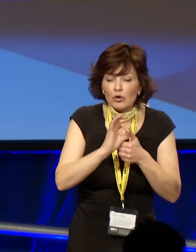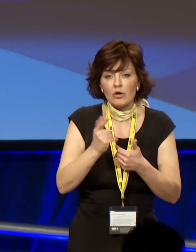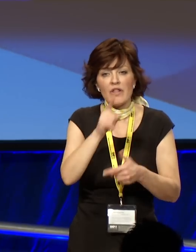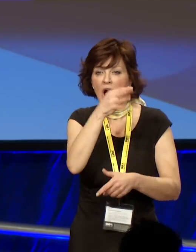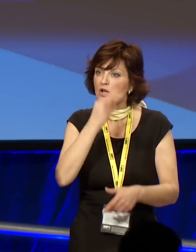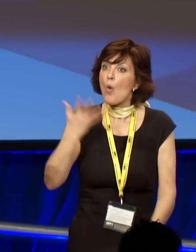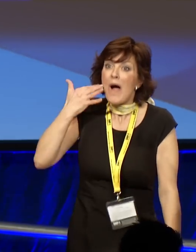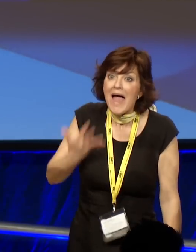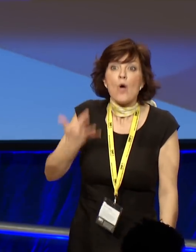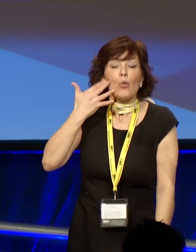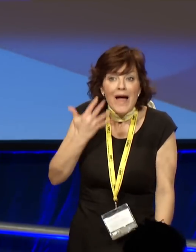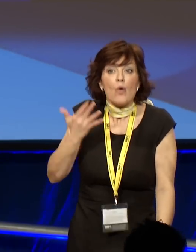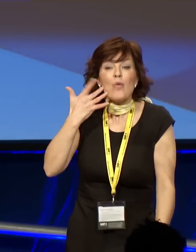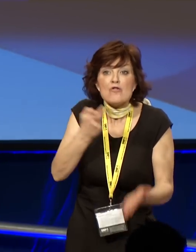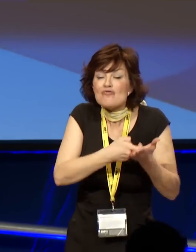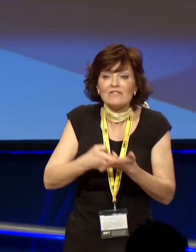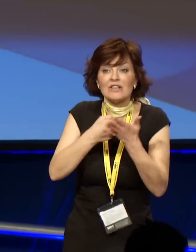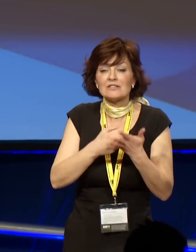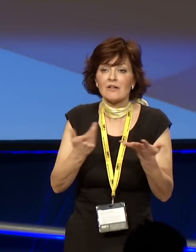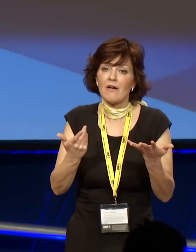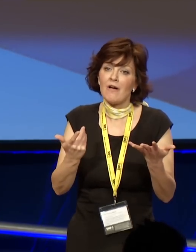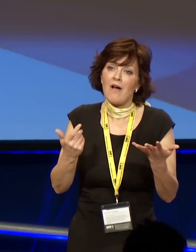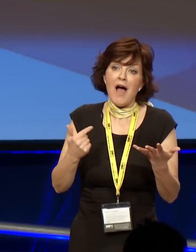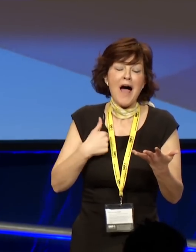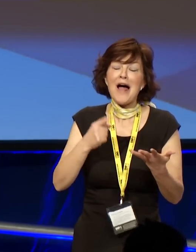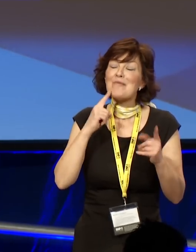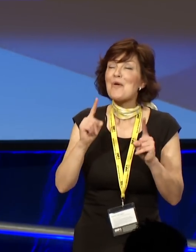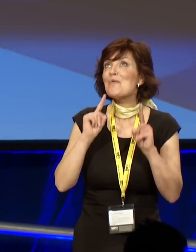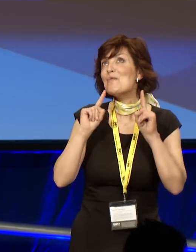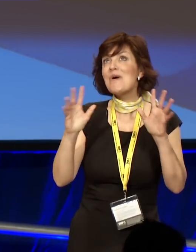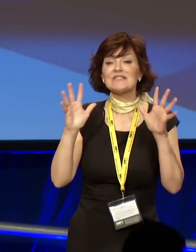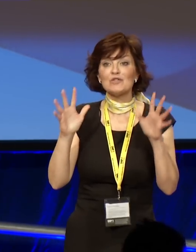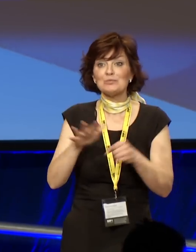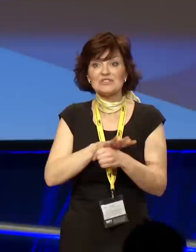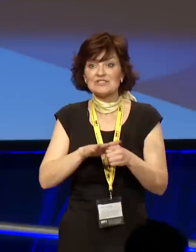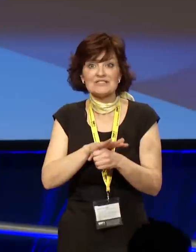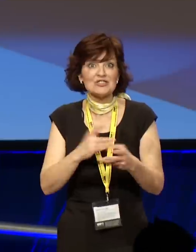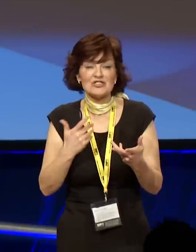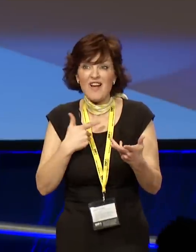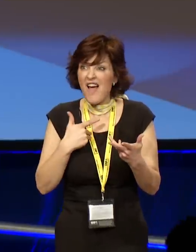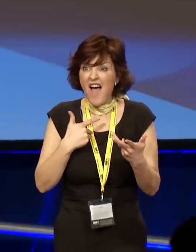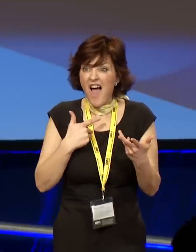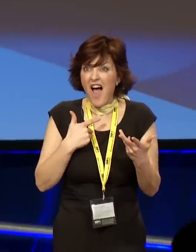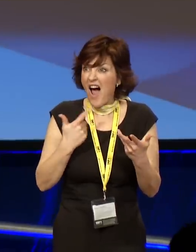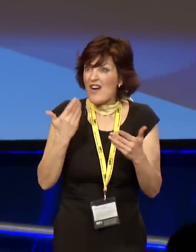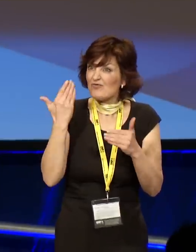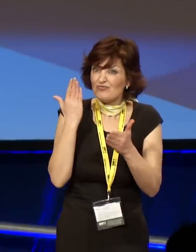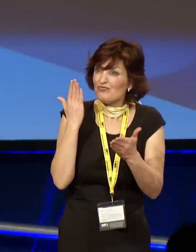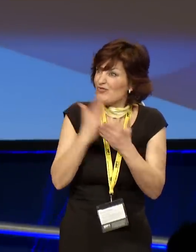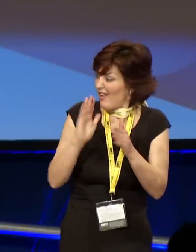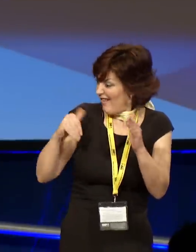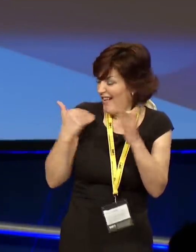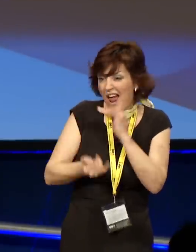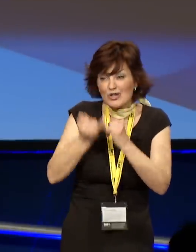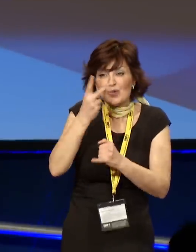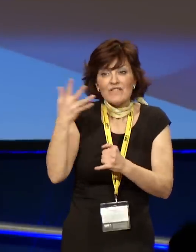is that referendum going to be? And I'm in the most wonderful position that I haven't been in for the greater part of the last